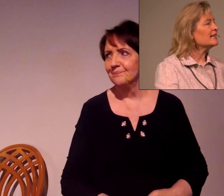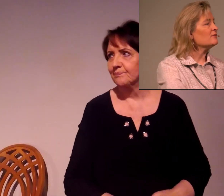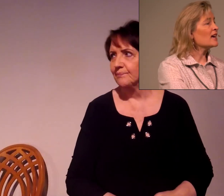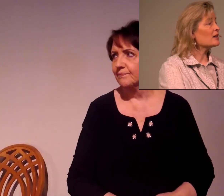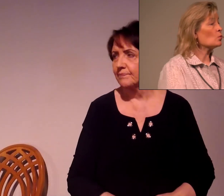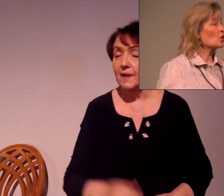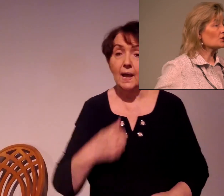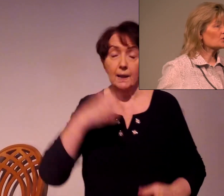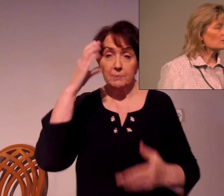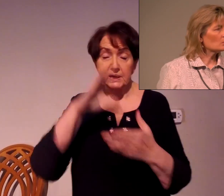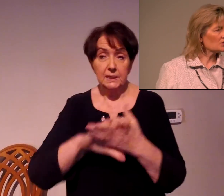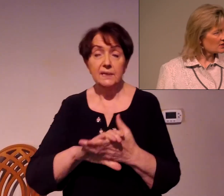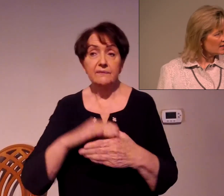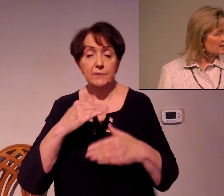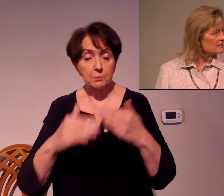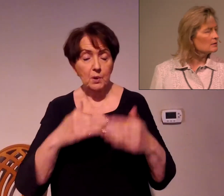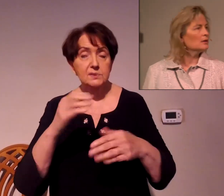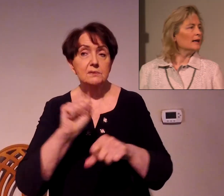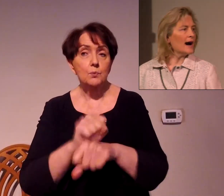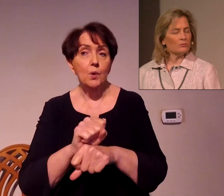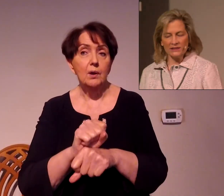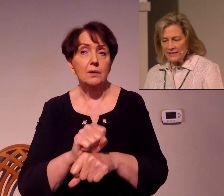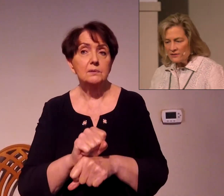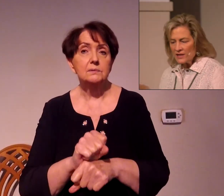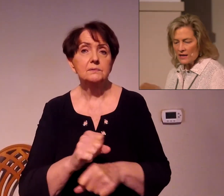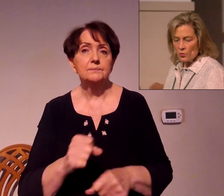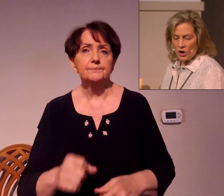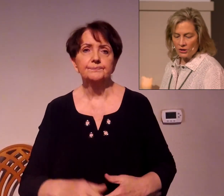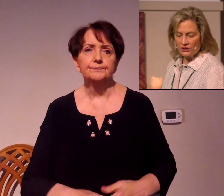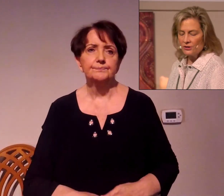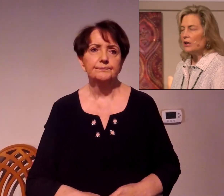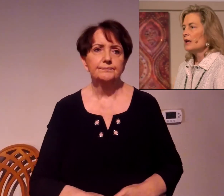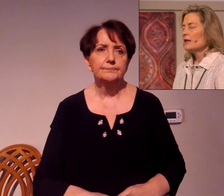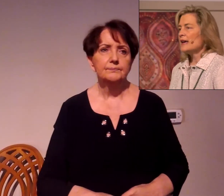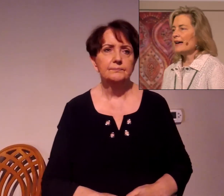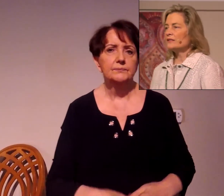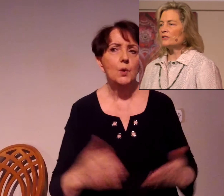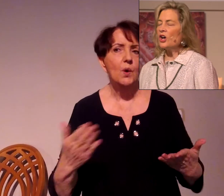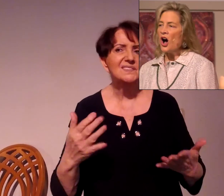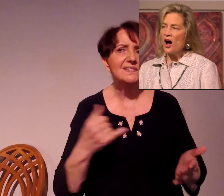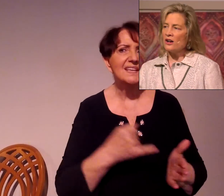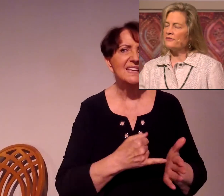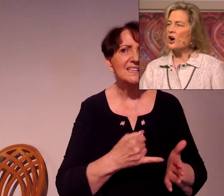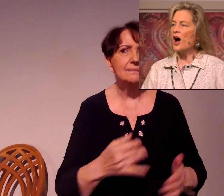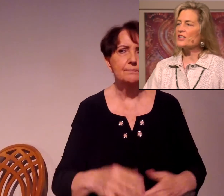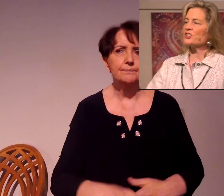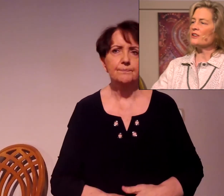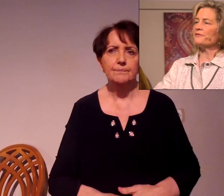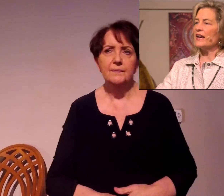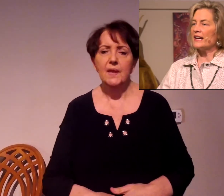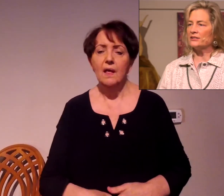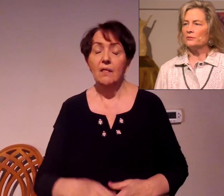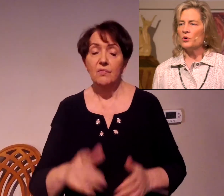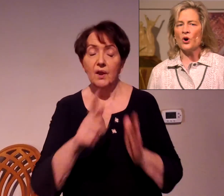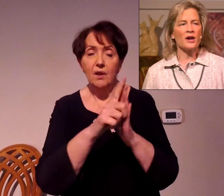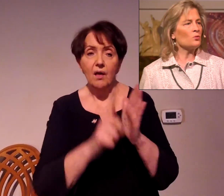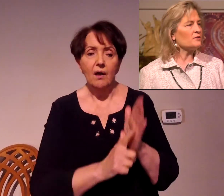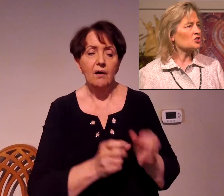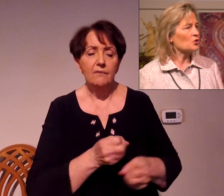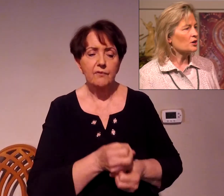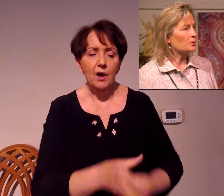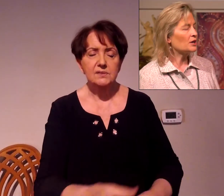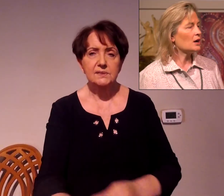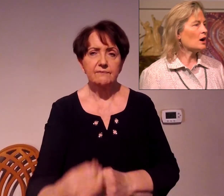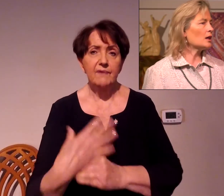I believe that it works. What's the it? I believe that it works. That the law of cause and effect. Boy,